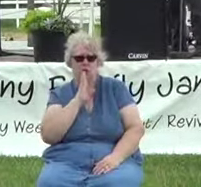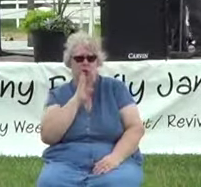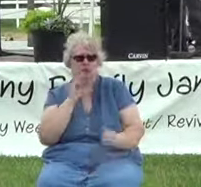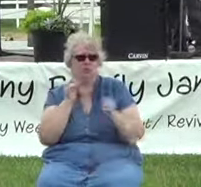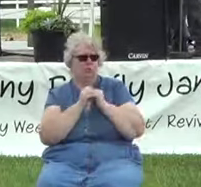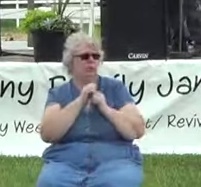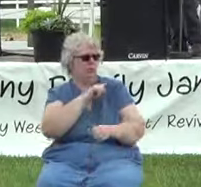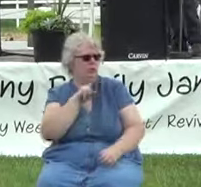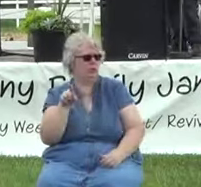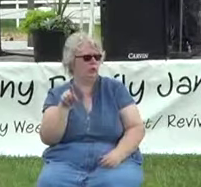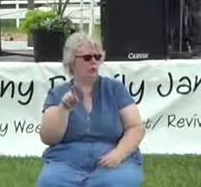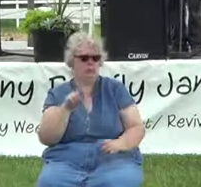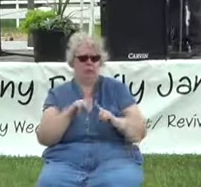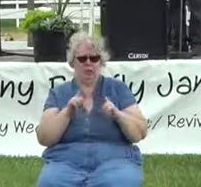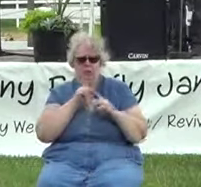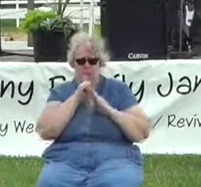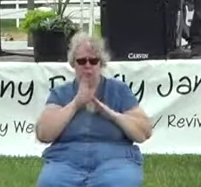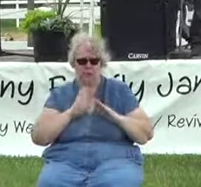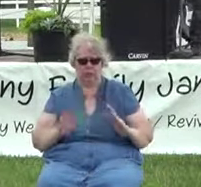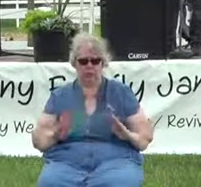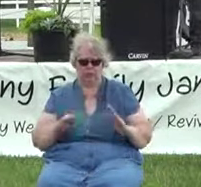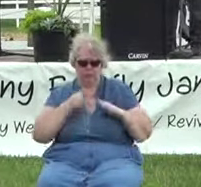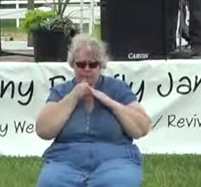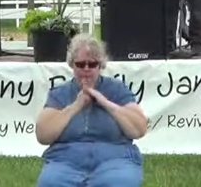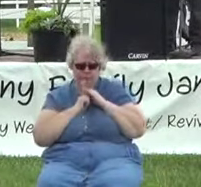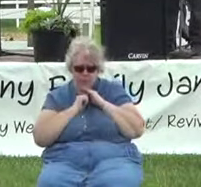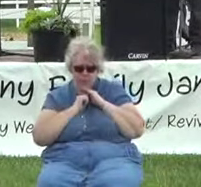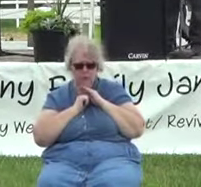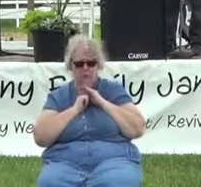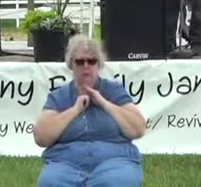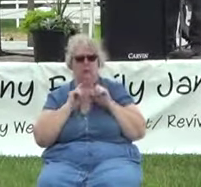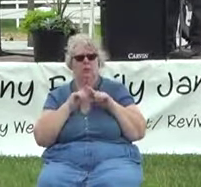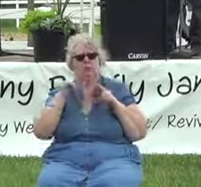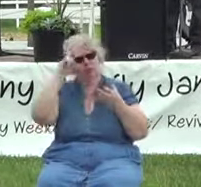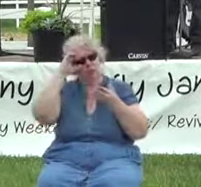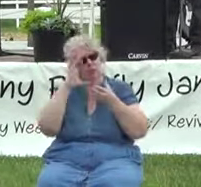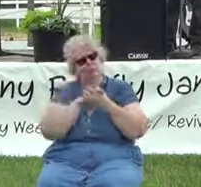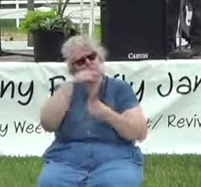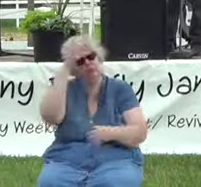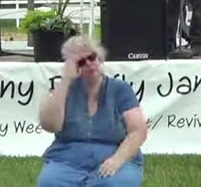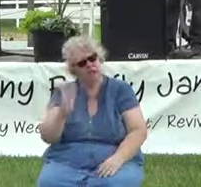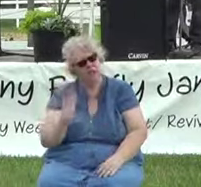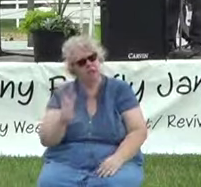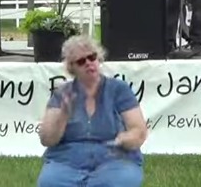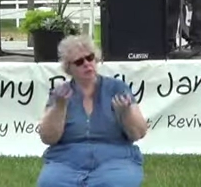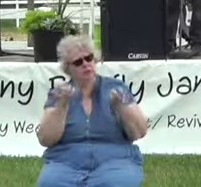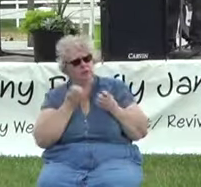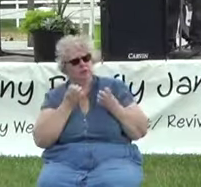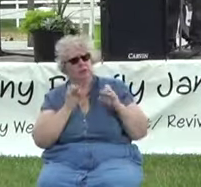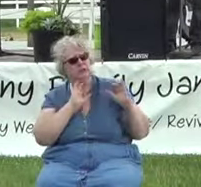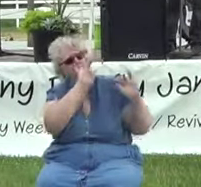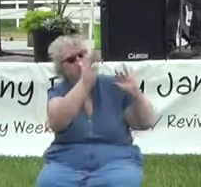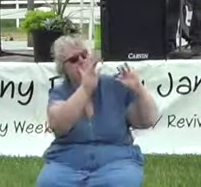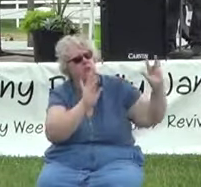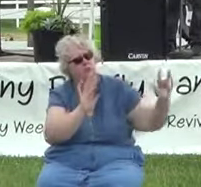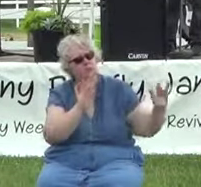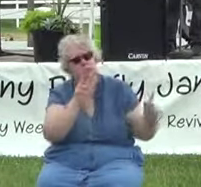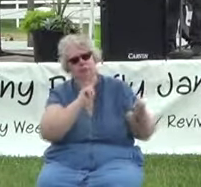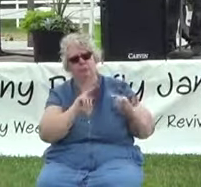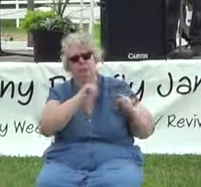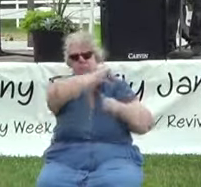talk to somebody, but we stay quiet and we stay in our shell. But I believe that God wants us to reach out. I believe he wants us to fellowship. I